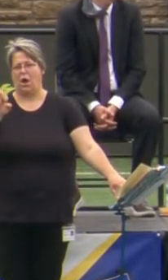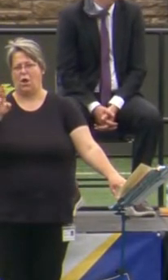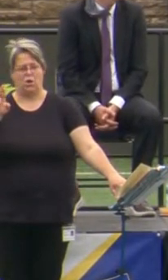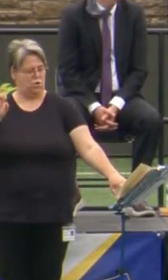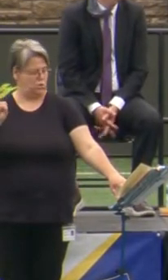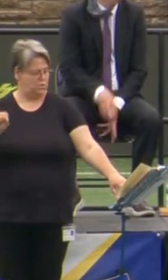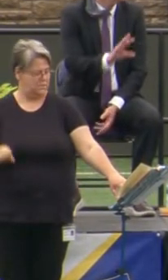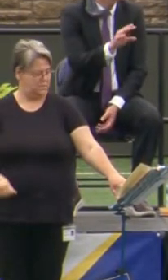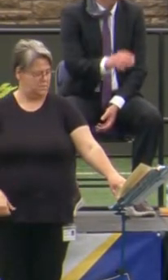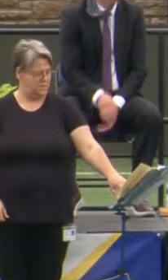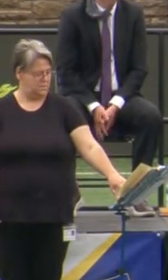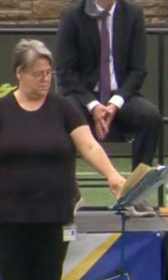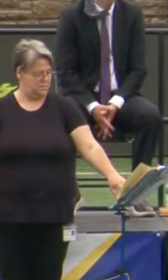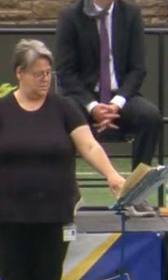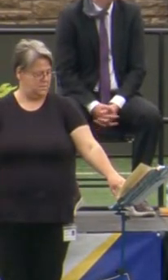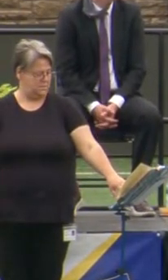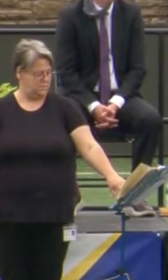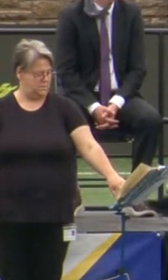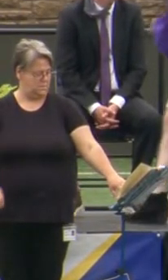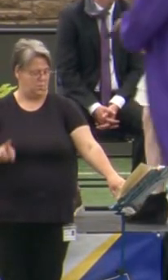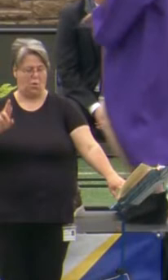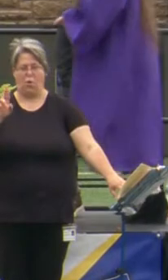Rhea Ronaghi.